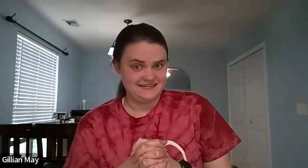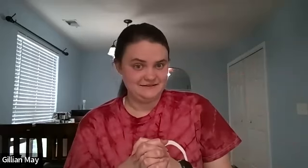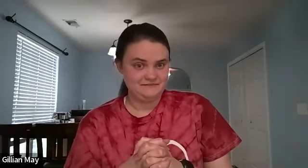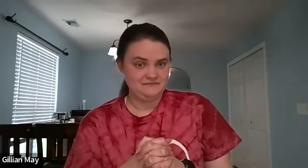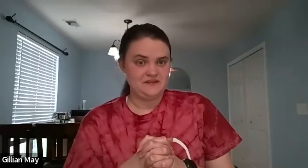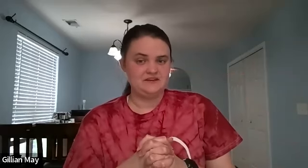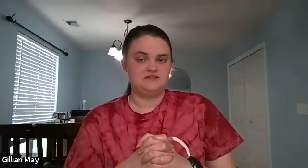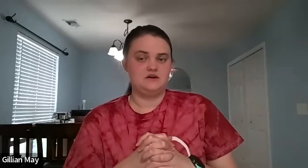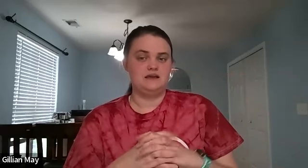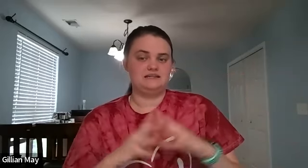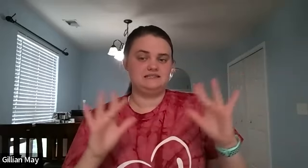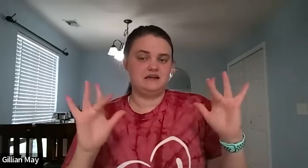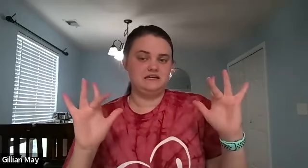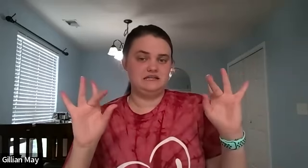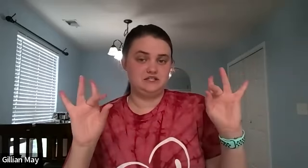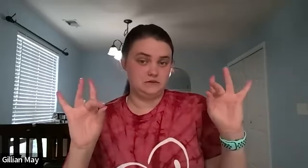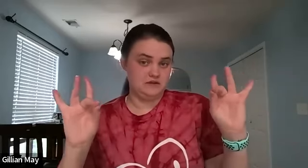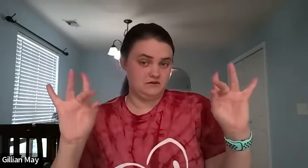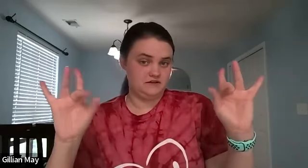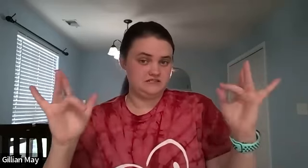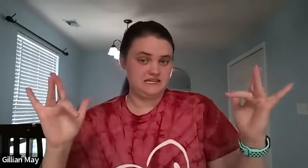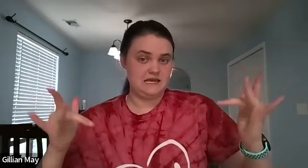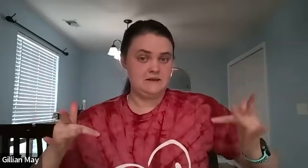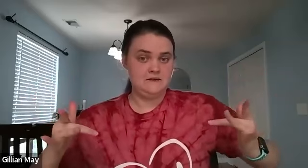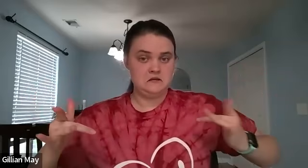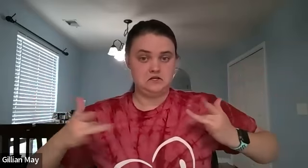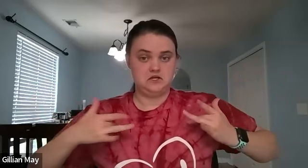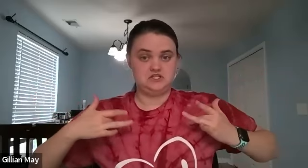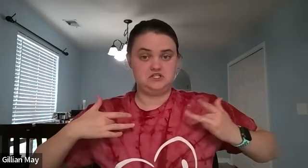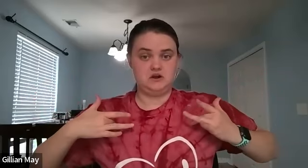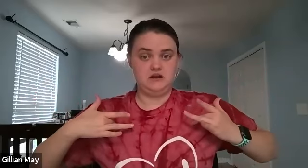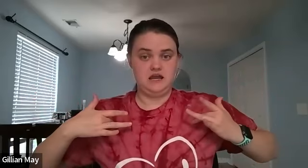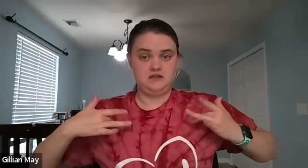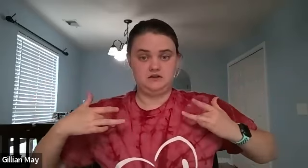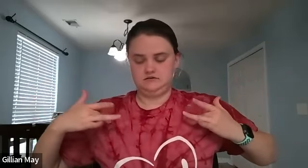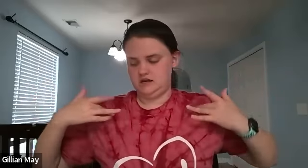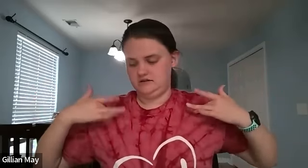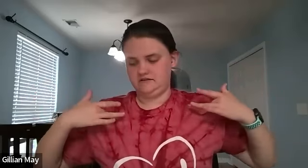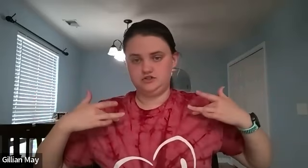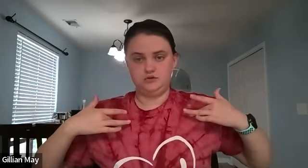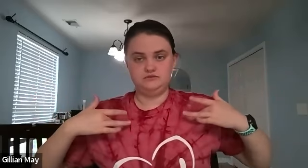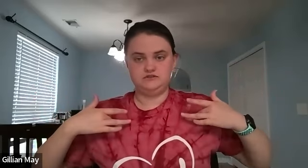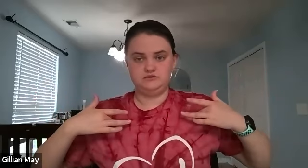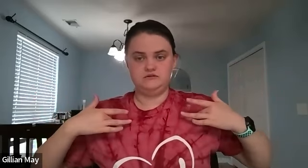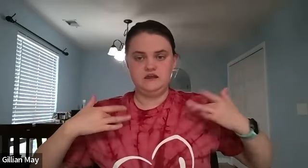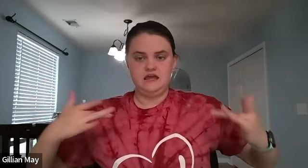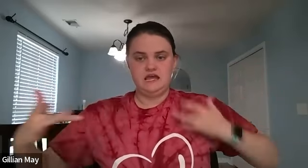excited. So excited is your middle fingers again. You're going to start at your kind of like that shoulder and